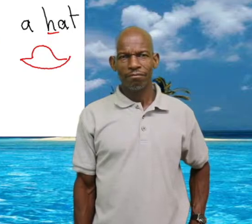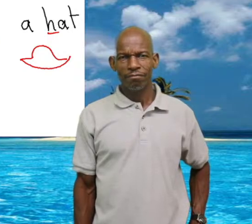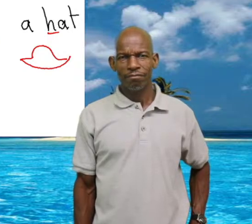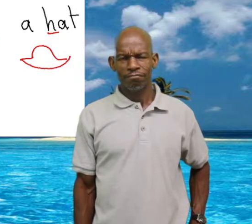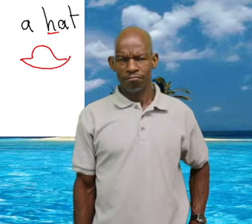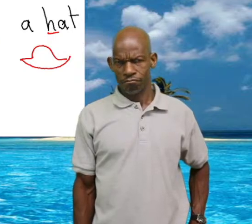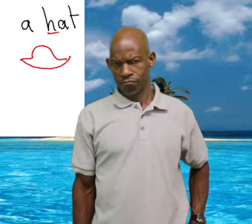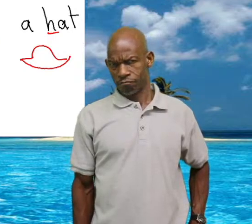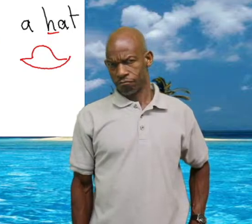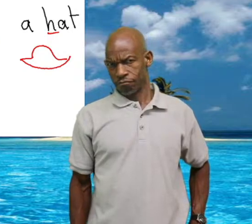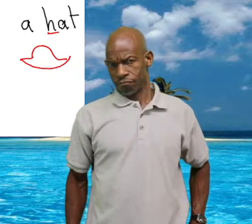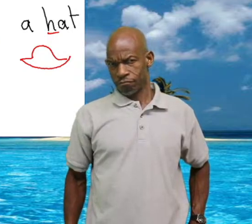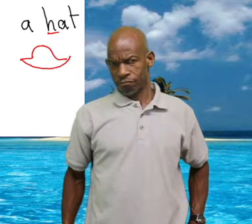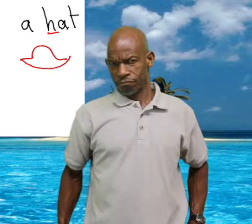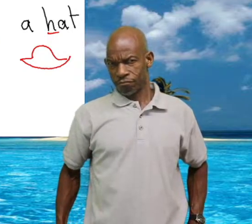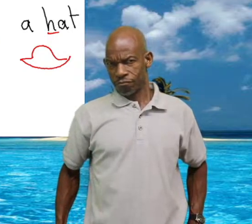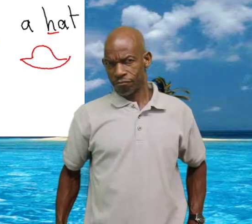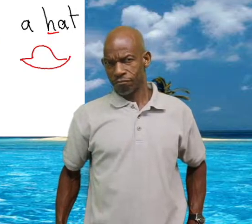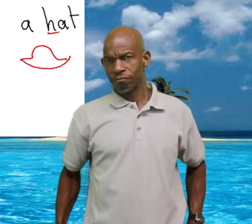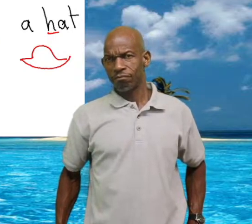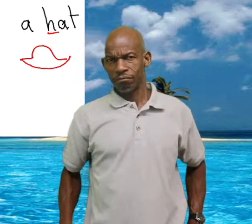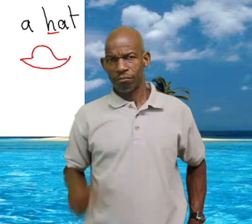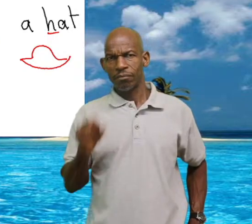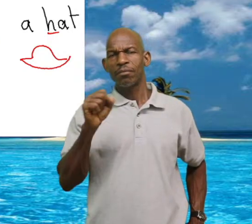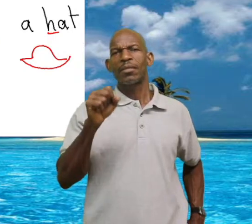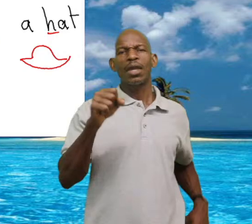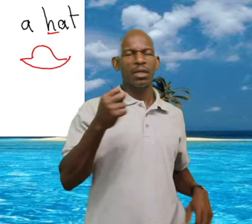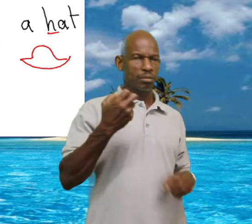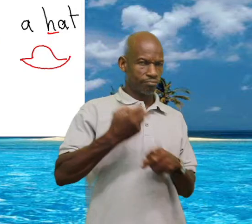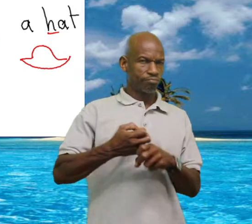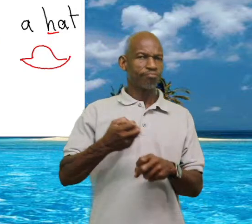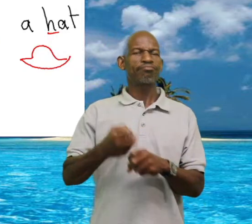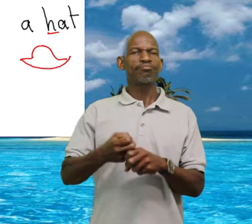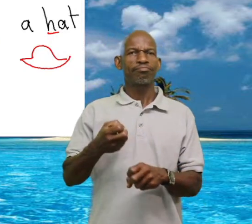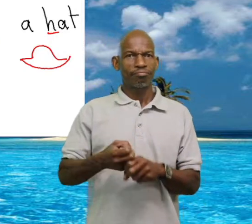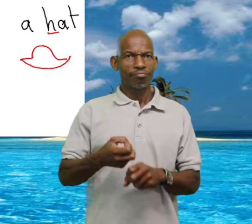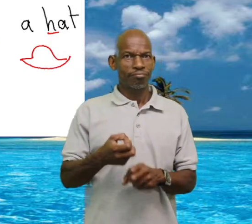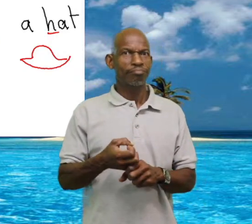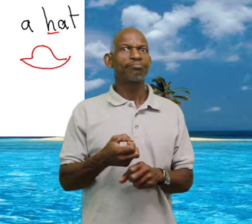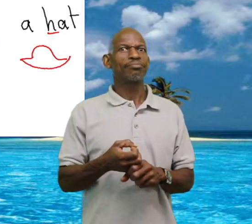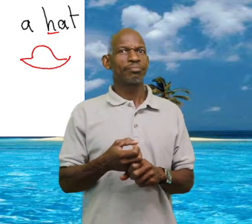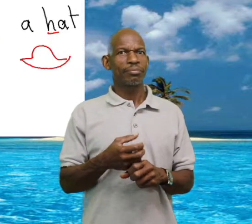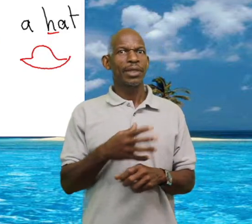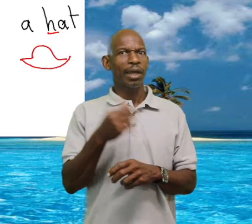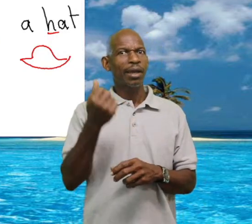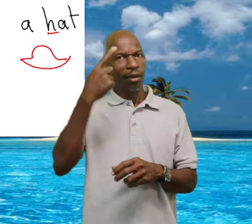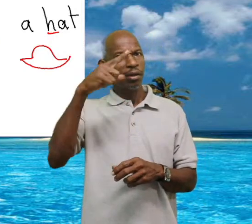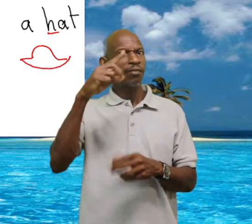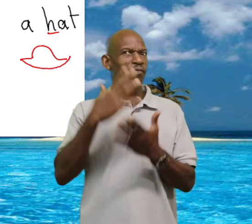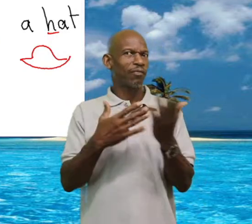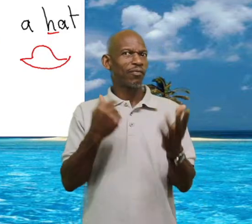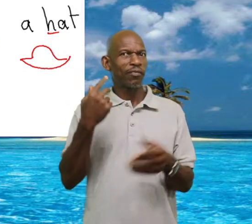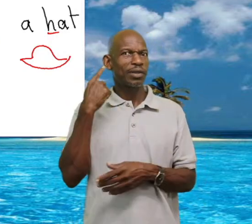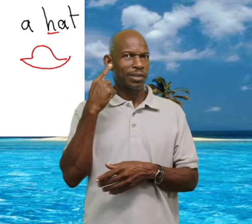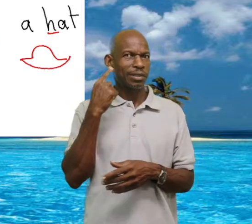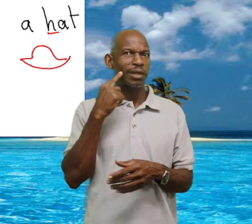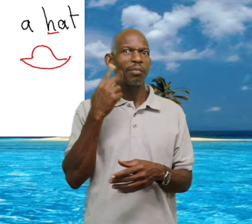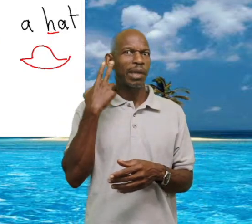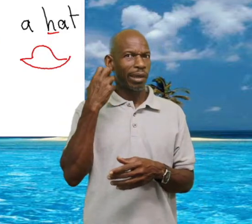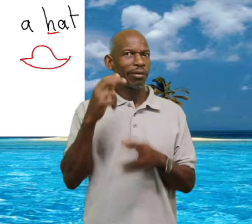Yes, it is hard. Yes, it is hard for a deaf person who can hear the voice. Yes, it is a